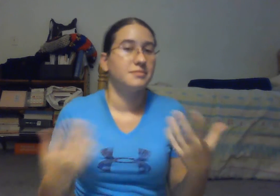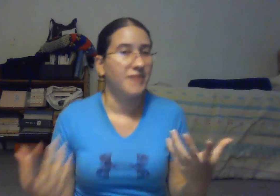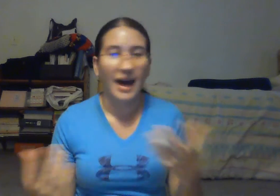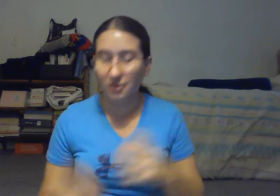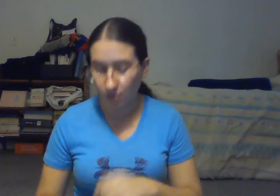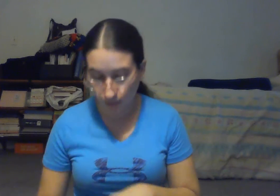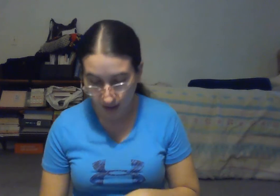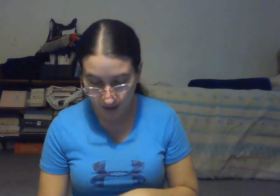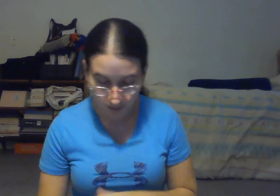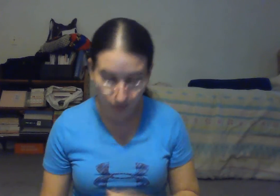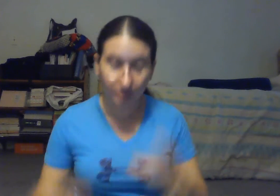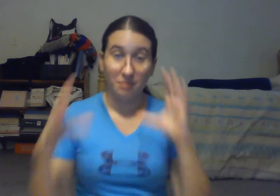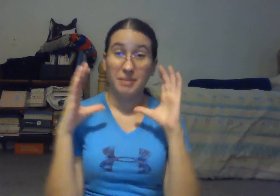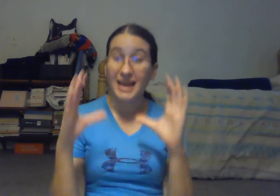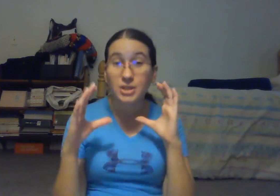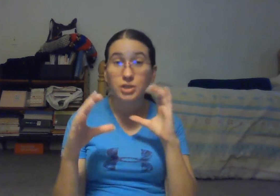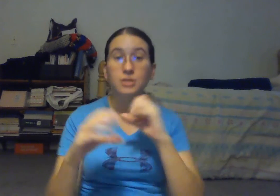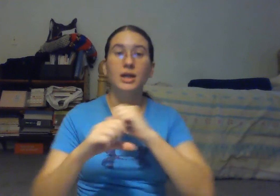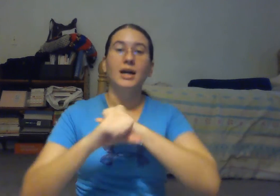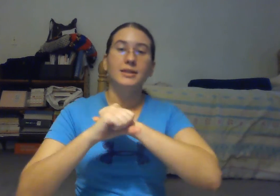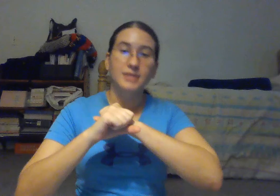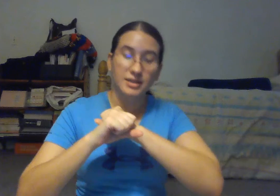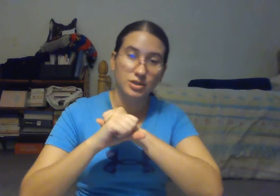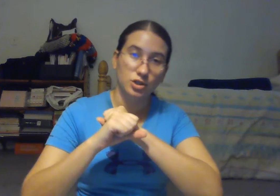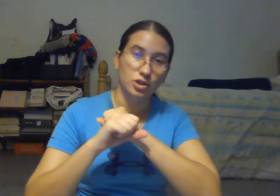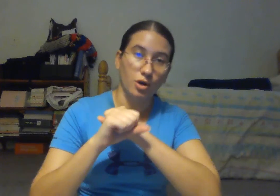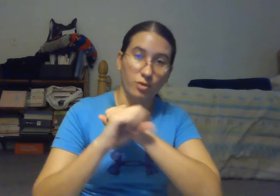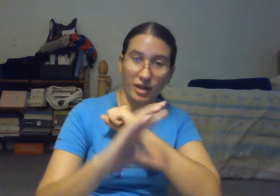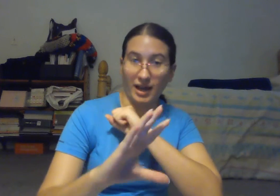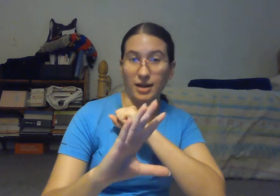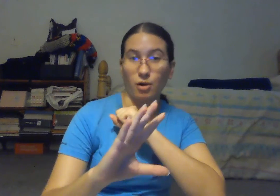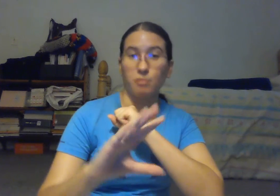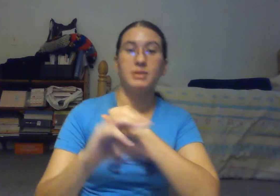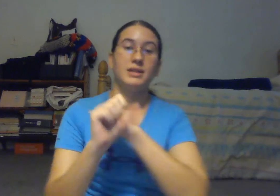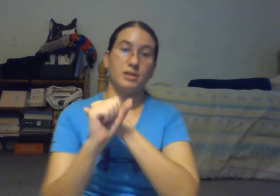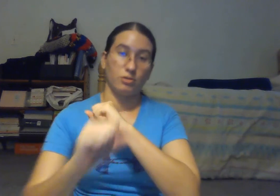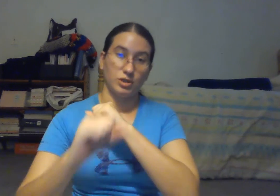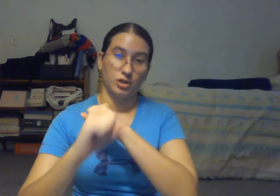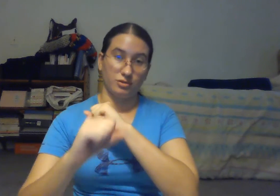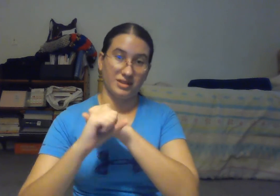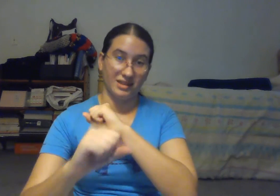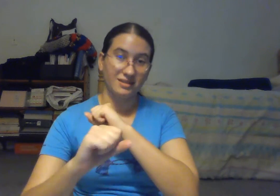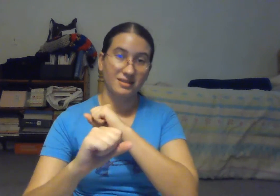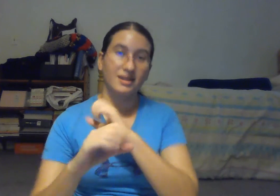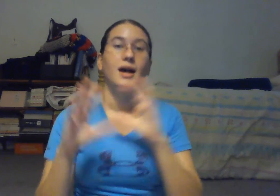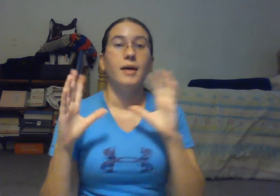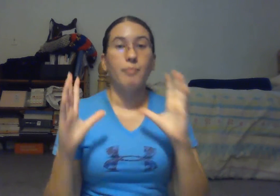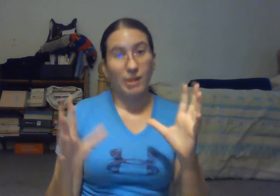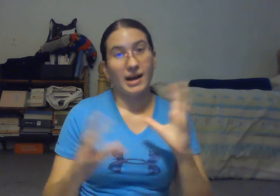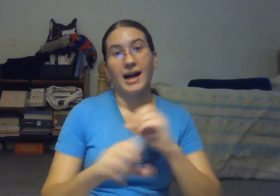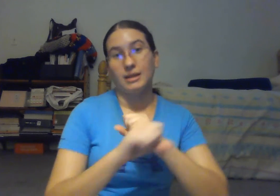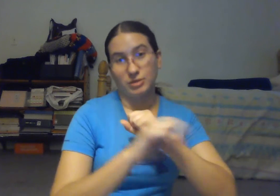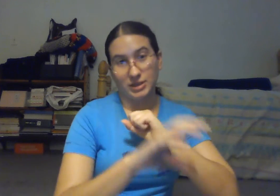I don't know why in the book the picture doesn't show the hand opening, it only shows this. But I learned it